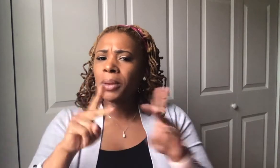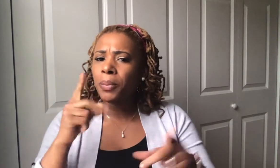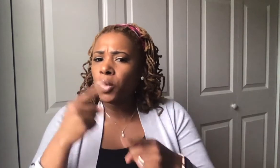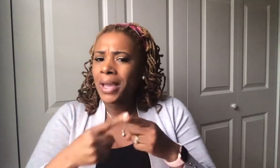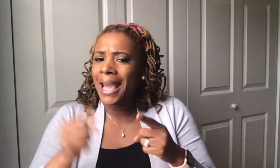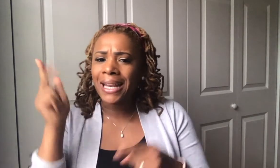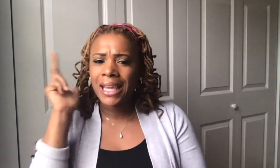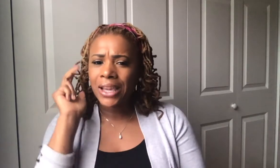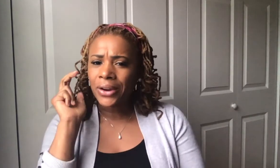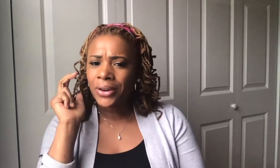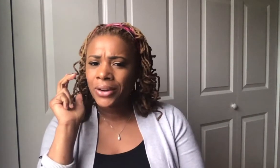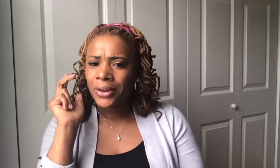who can't hear?